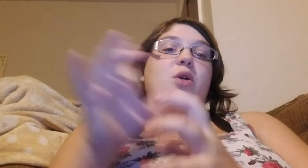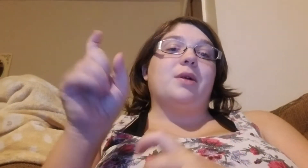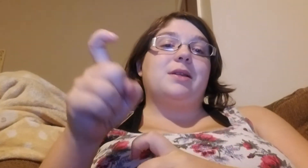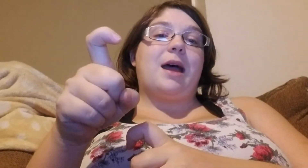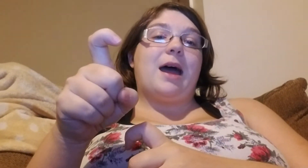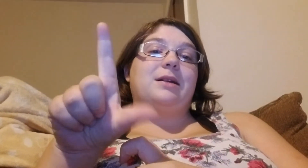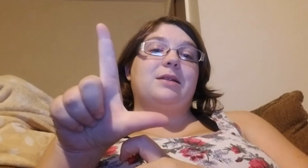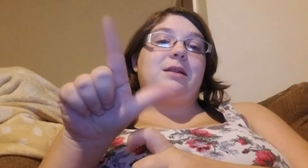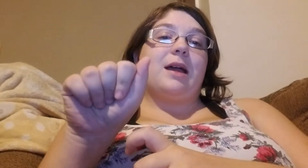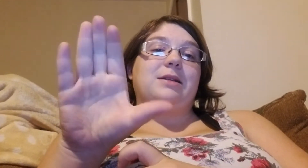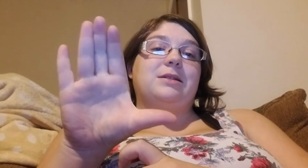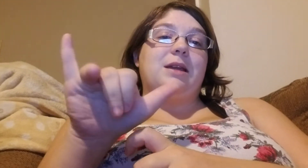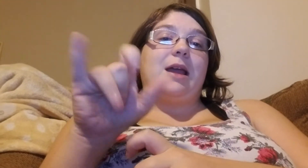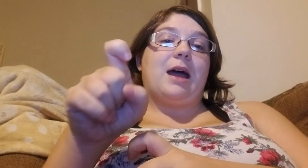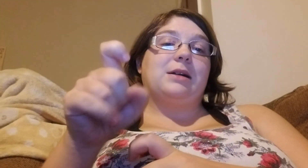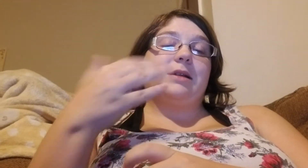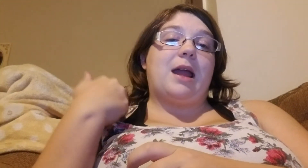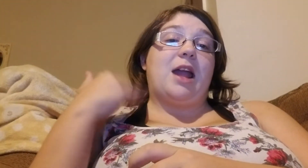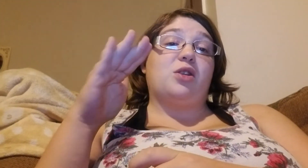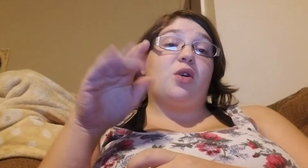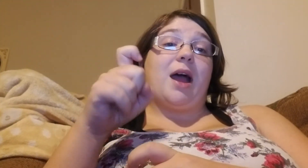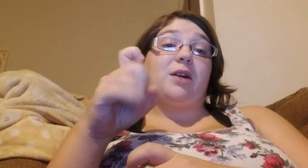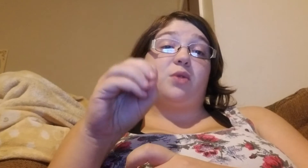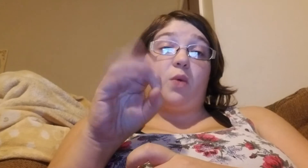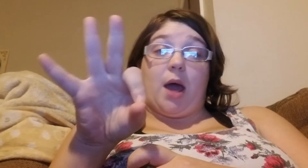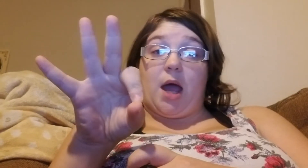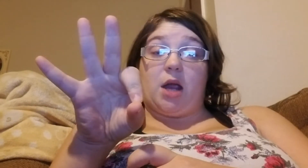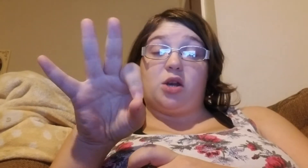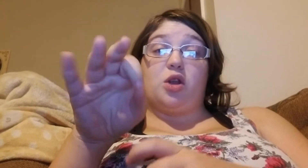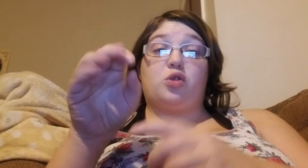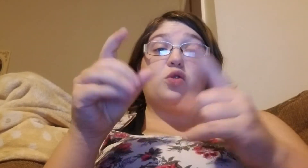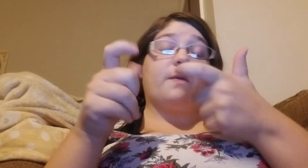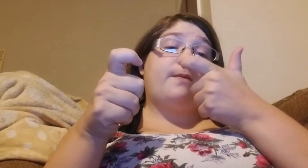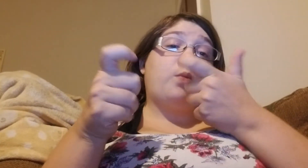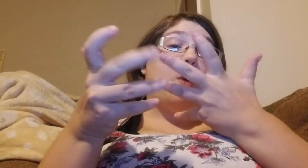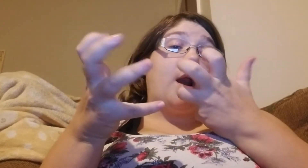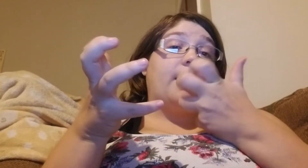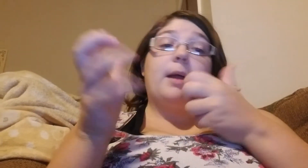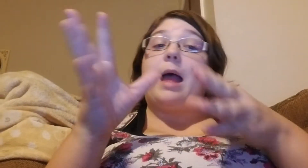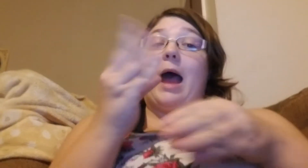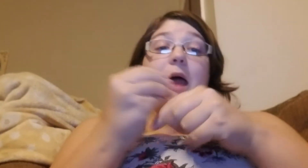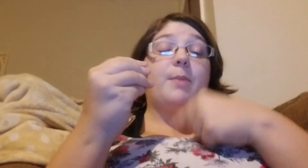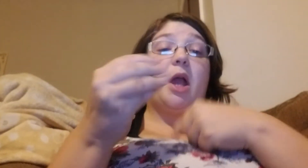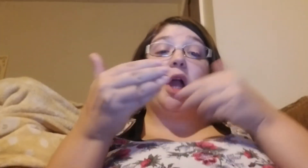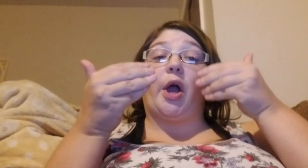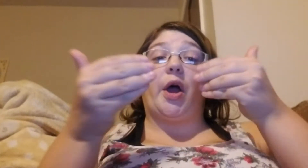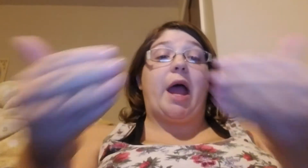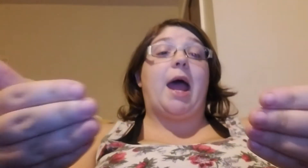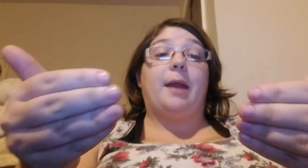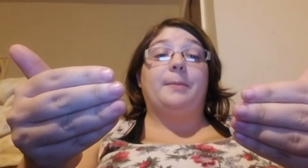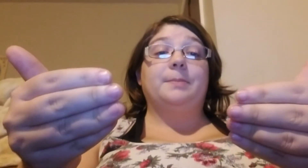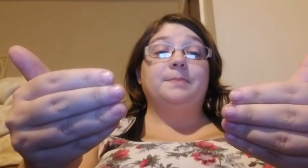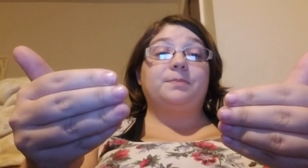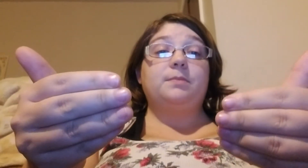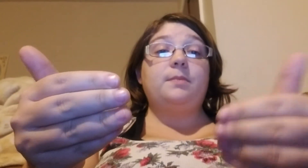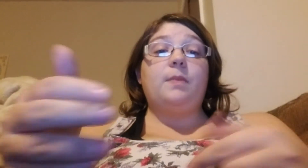it's XLacy X Angel X09. If you wanna add me, go ahead. I'm